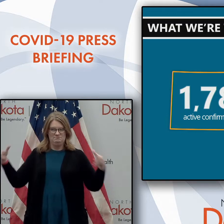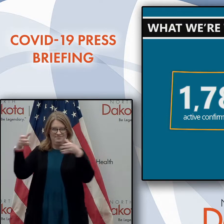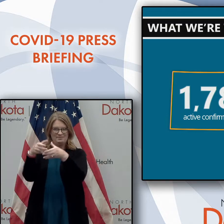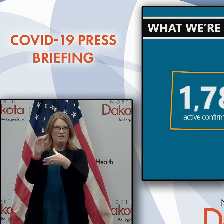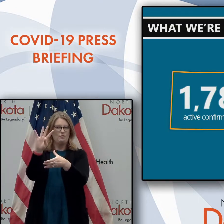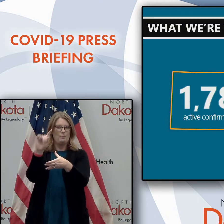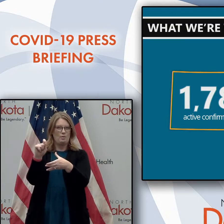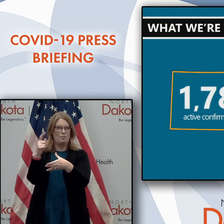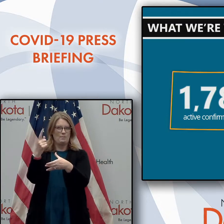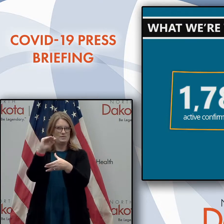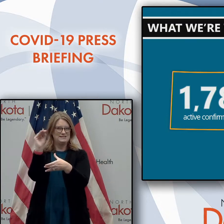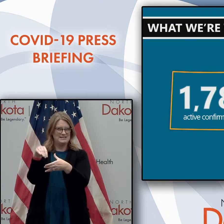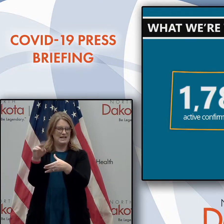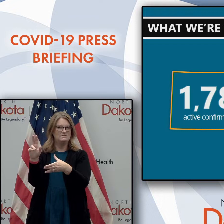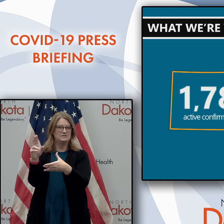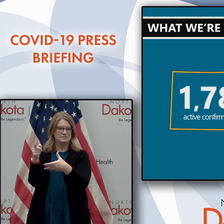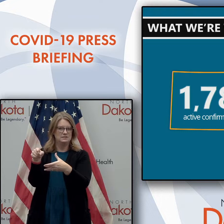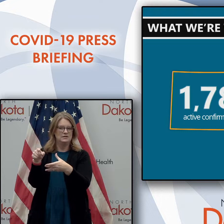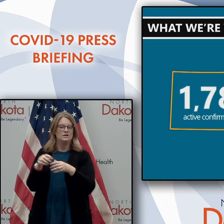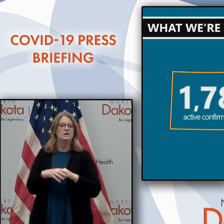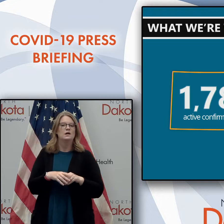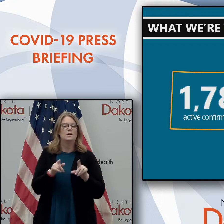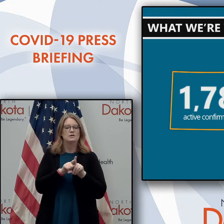test new North Dakotans,